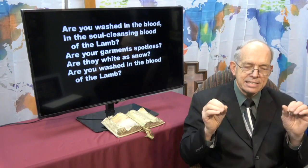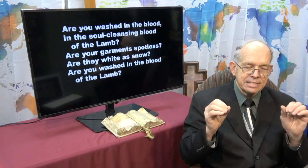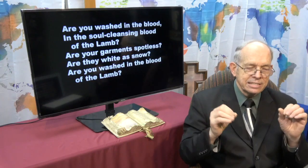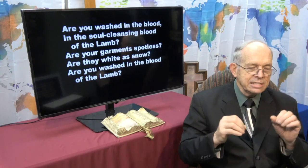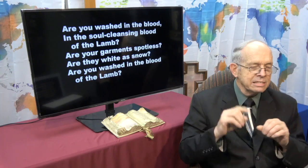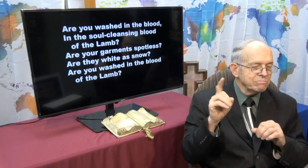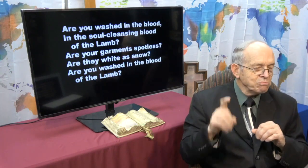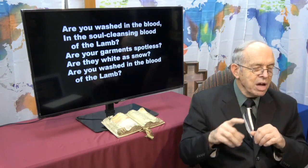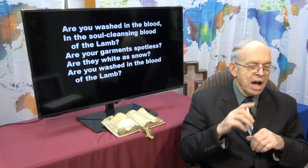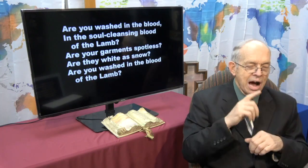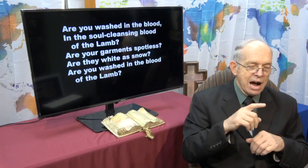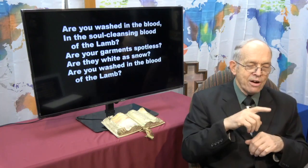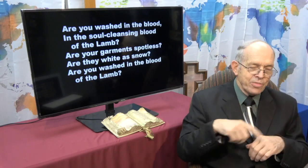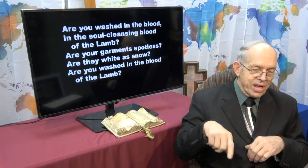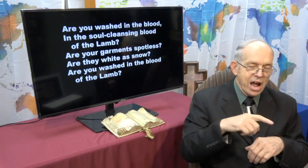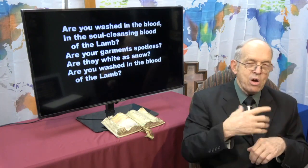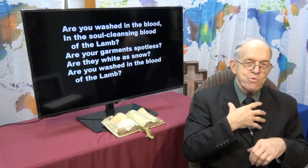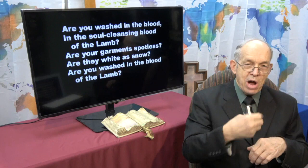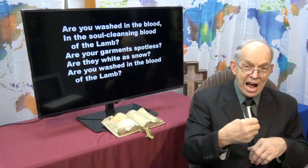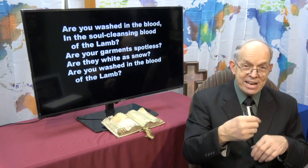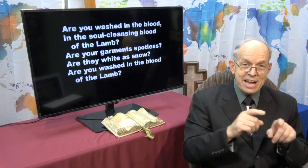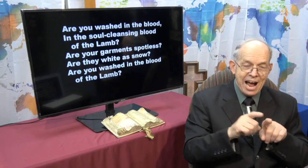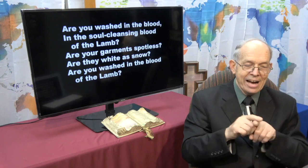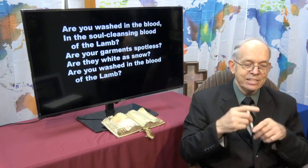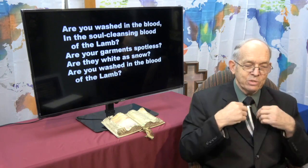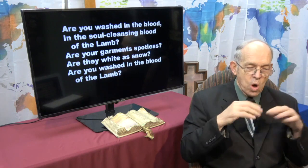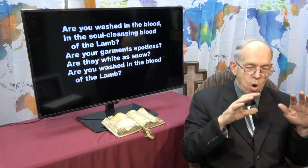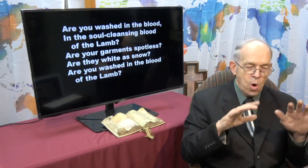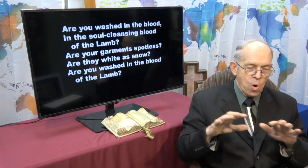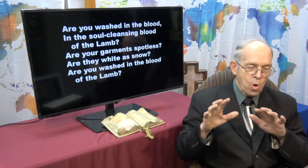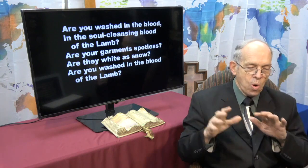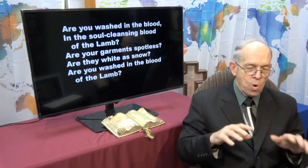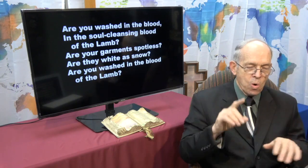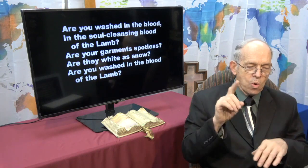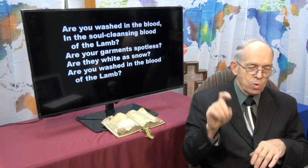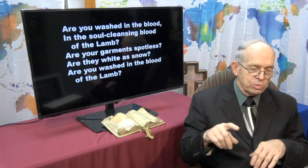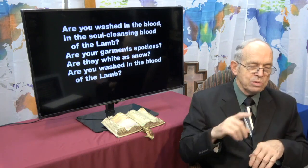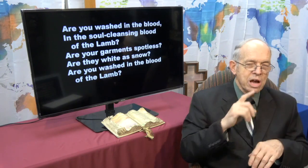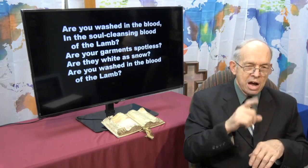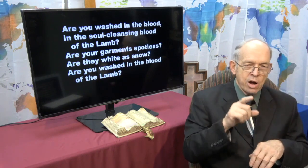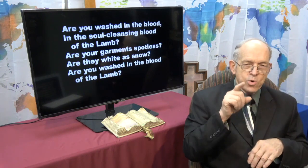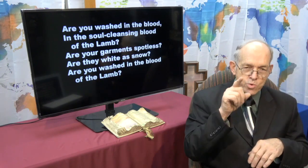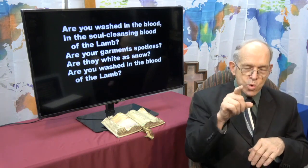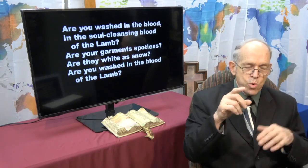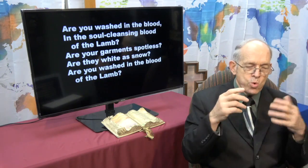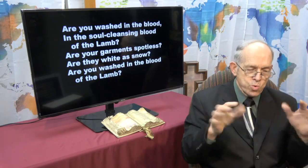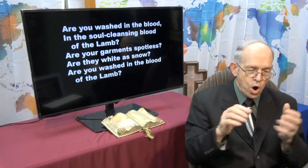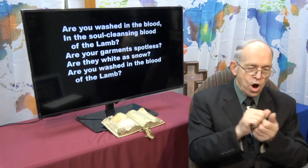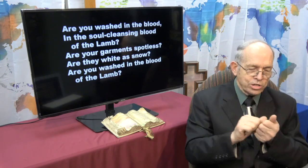then? Are the right eyes wrong? Are you